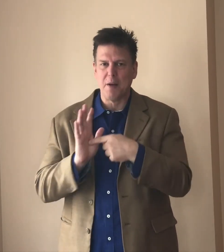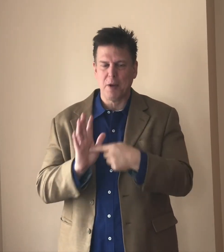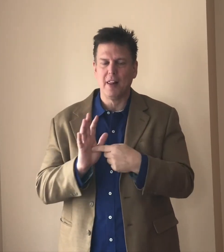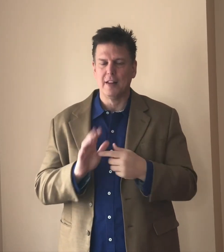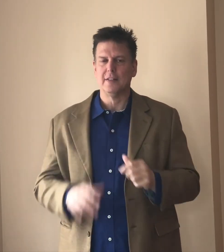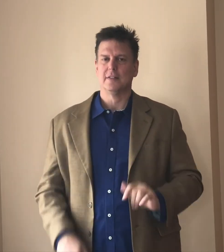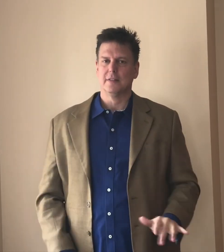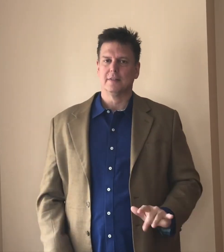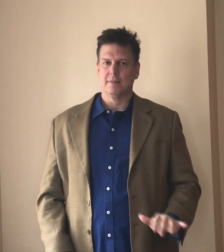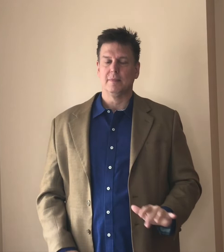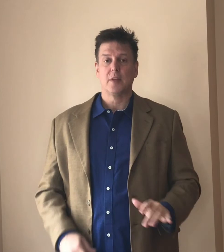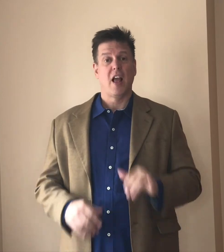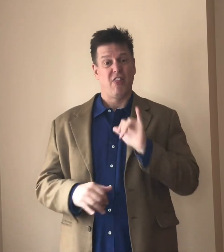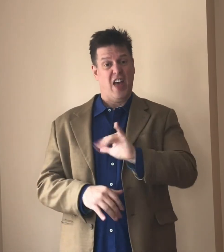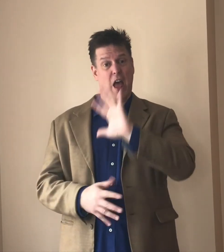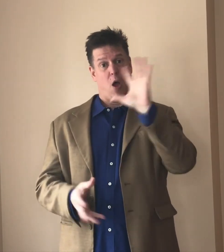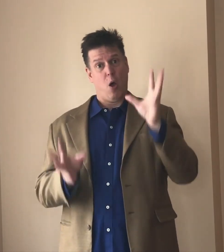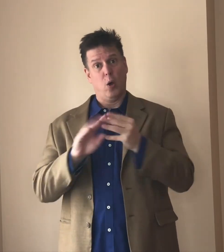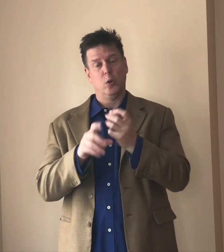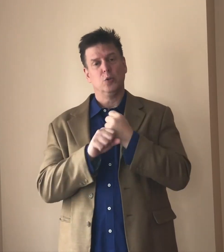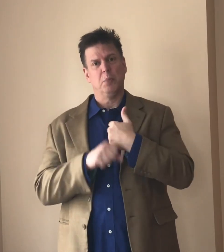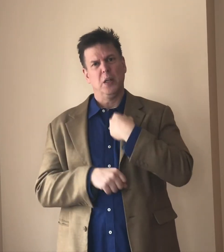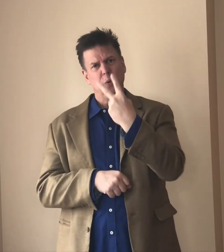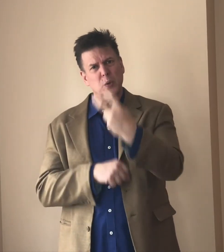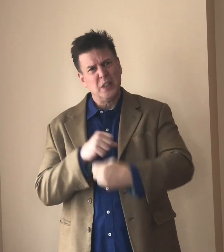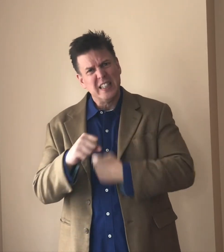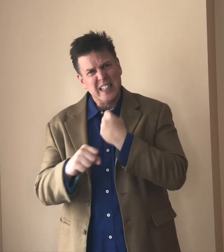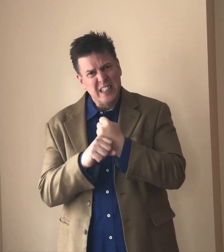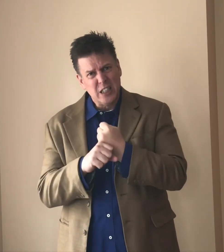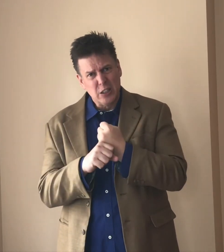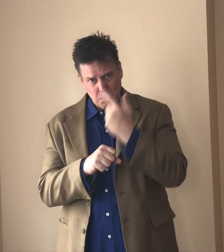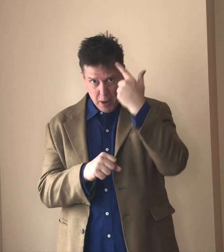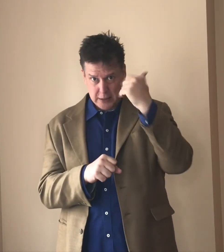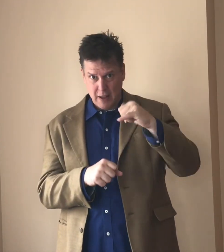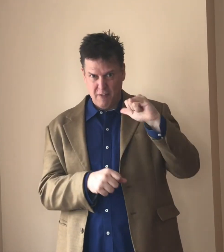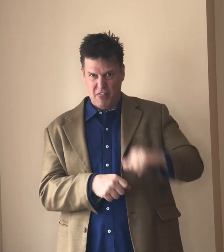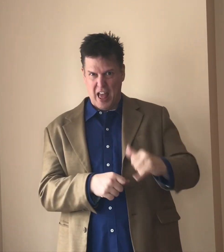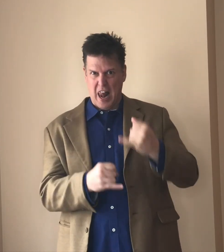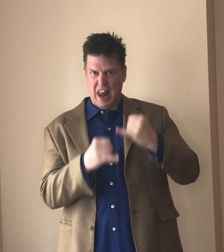examples. This whole project took me 2 years